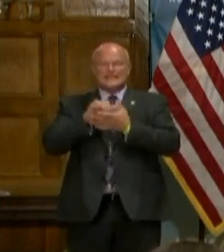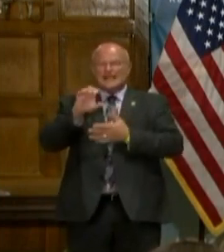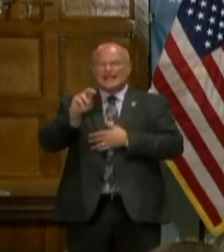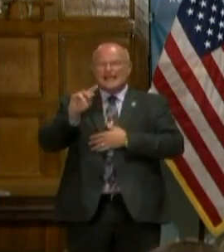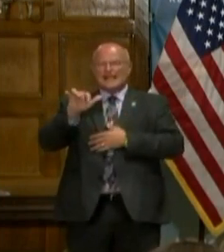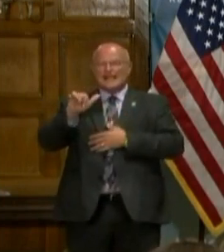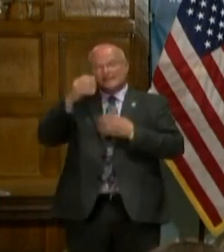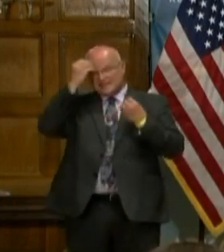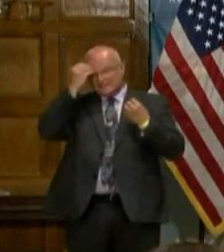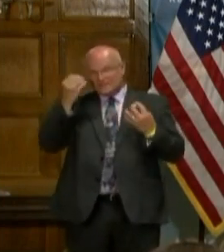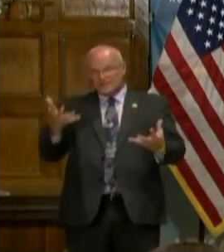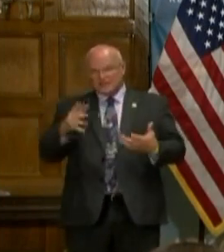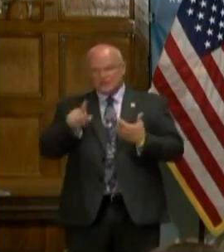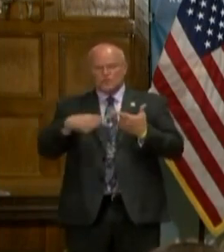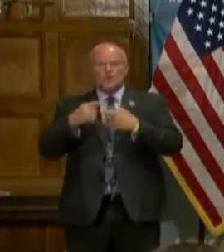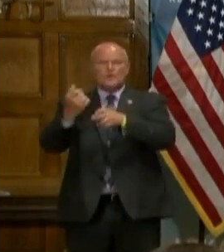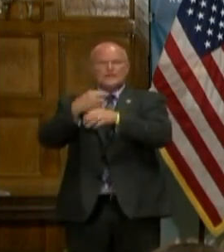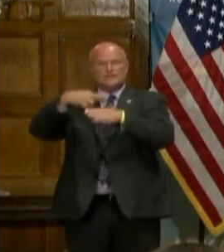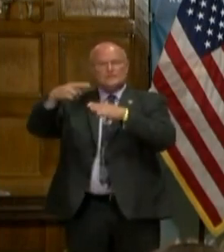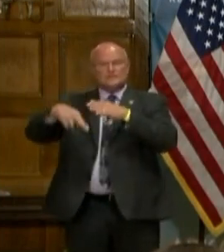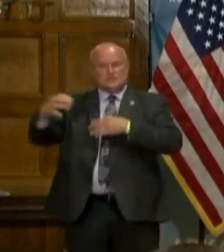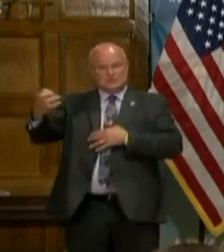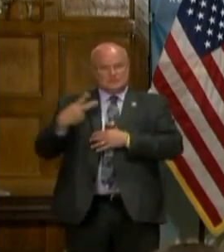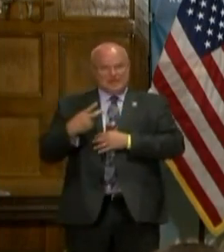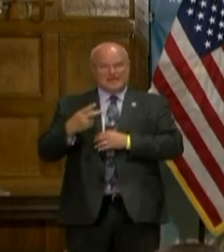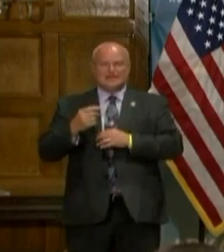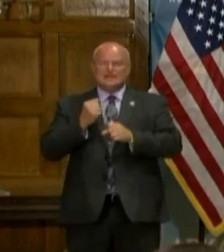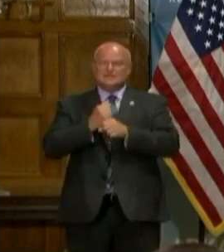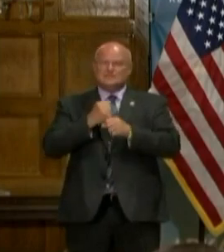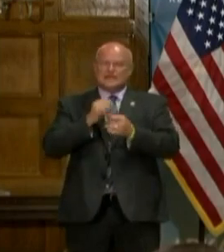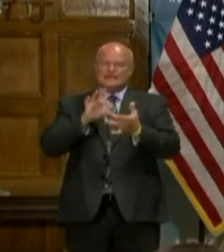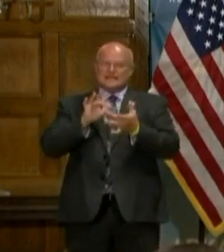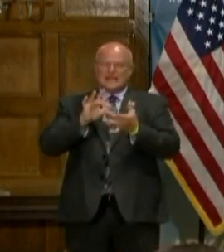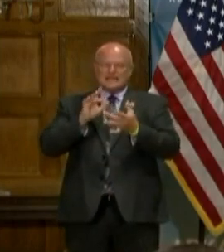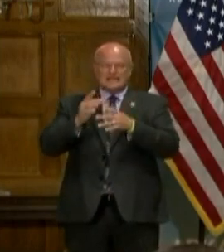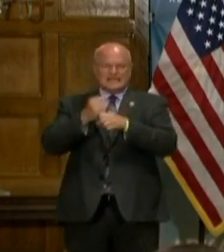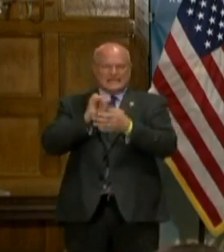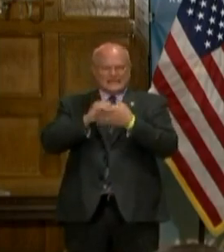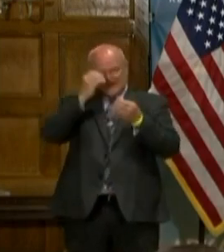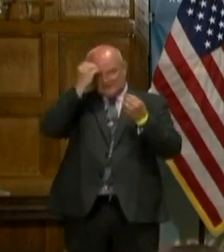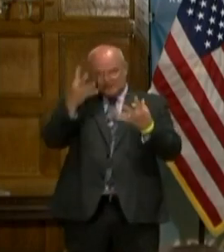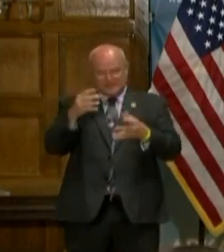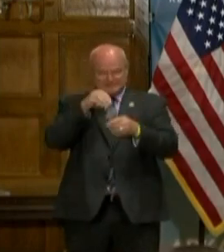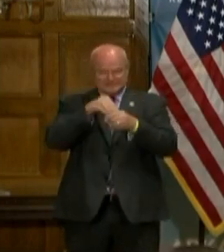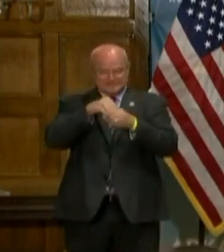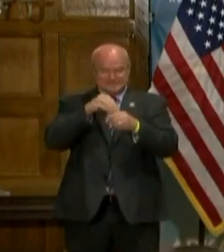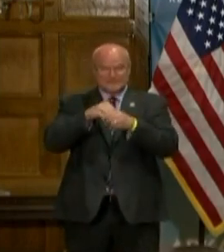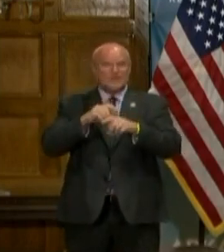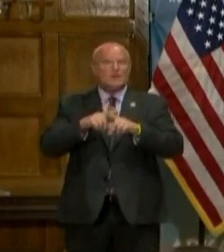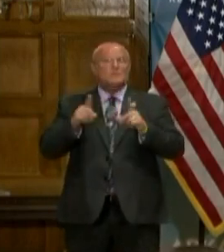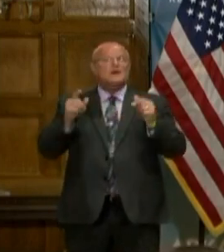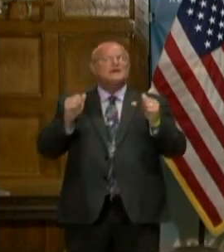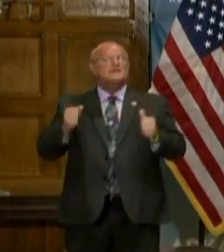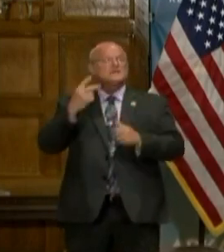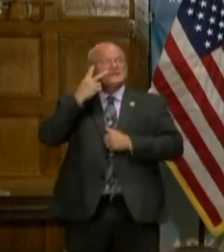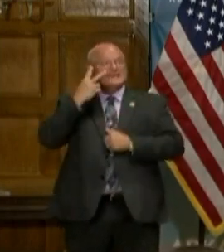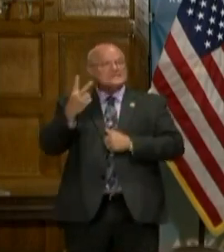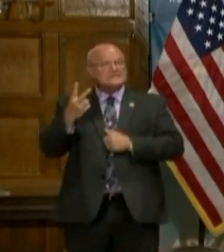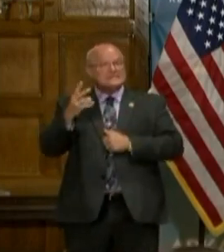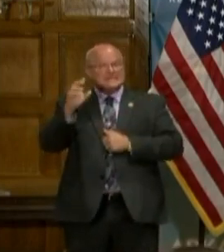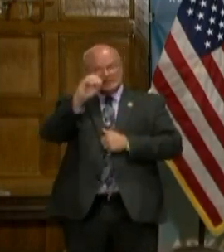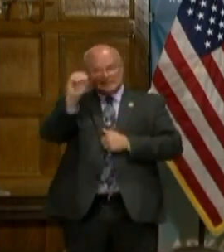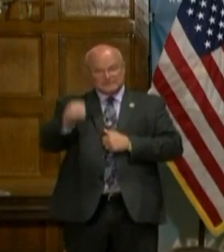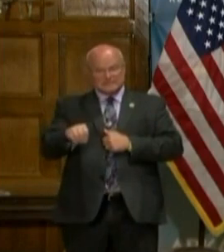county information when we get the result. We've got to make that as contacts and get that information in. But you can see the